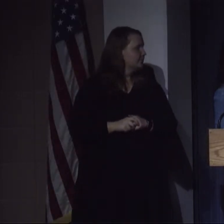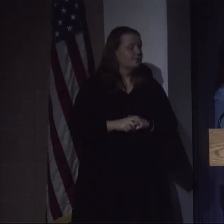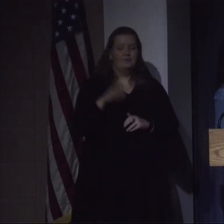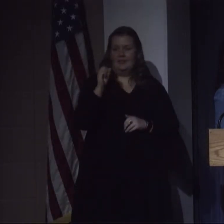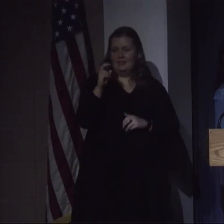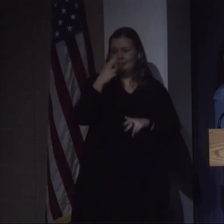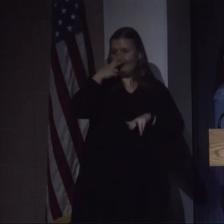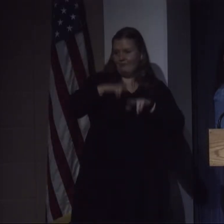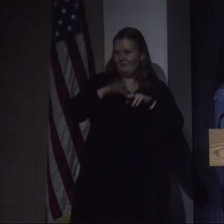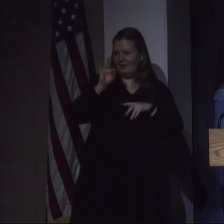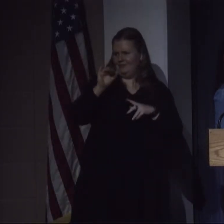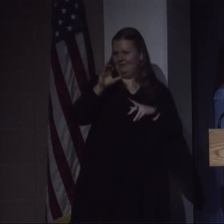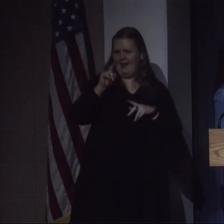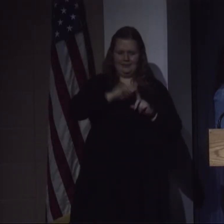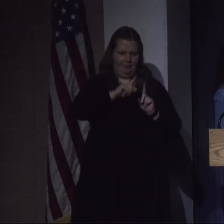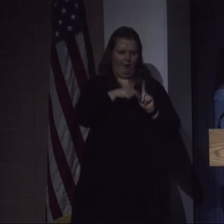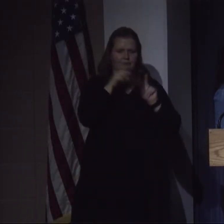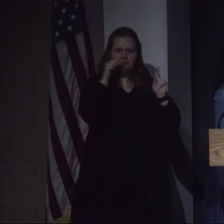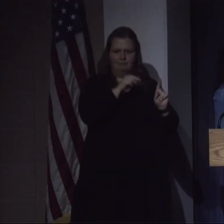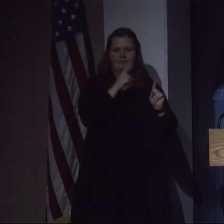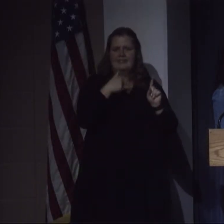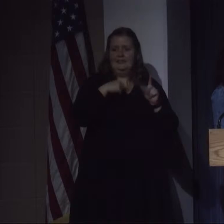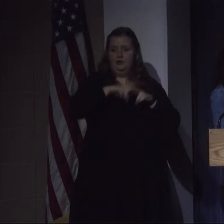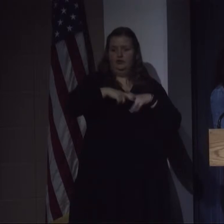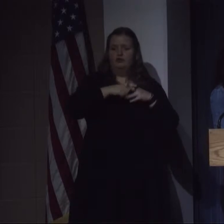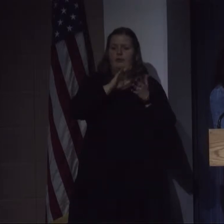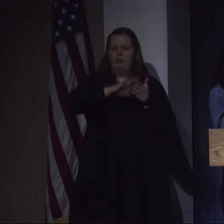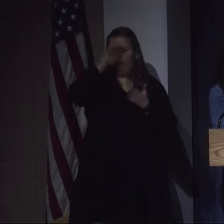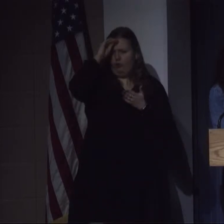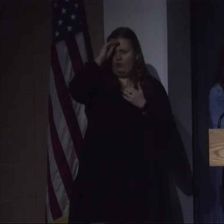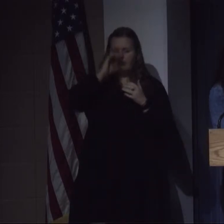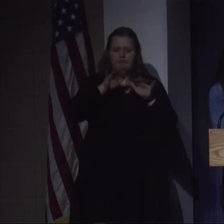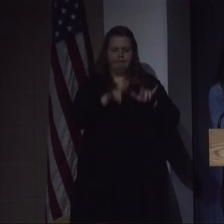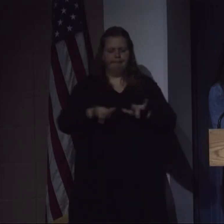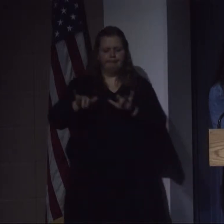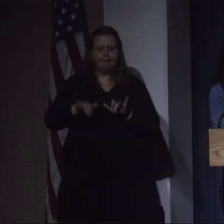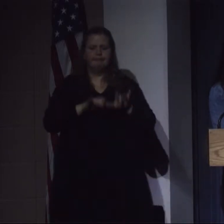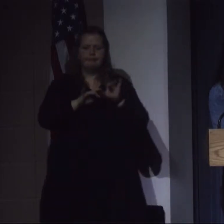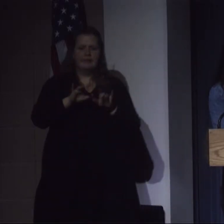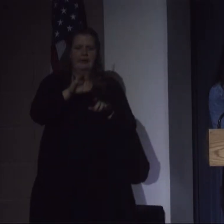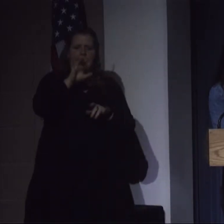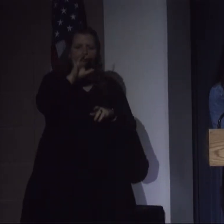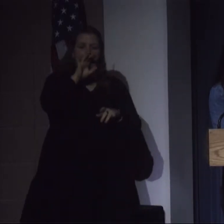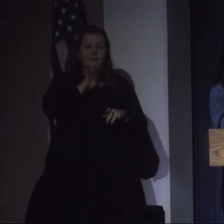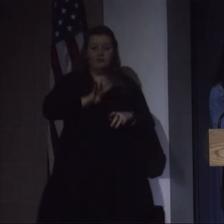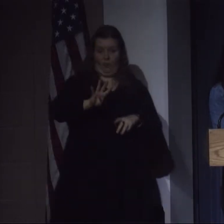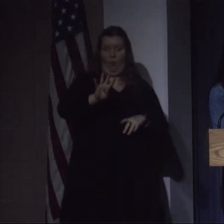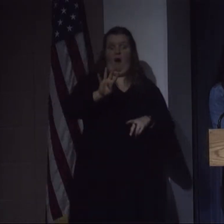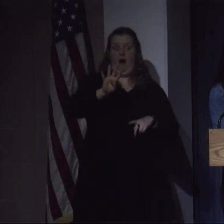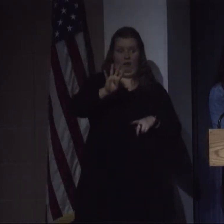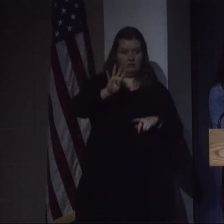So fun fact about him, he started learning how to play piano at the age of 4.